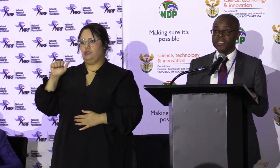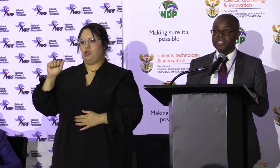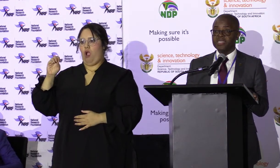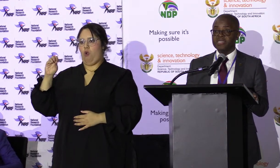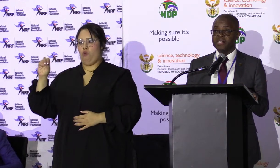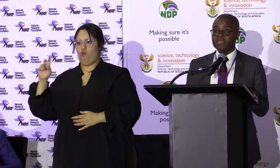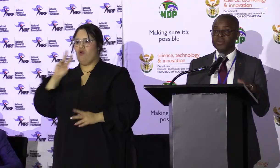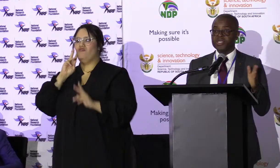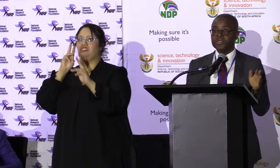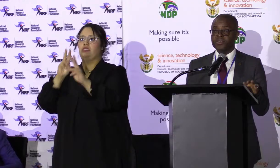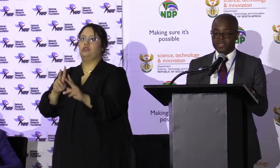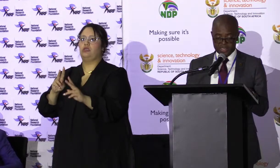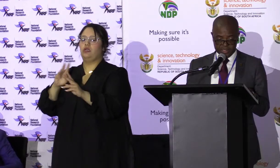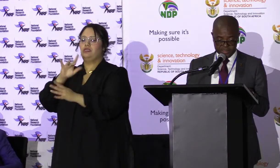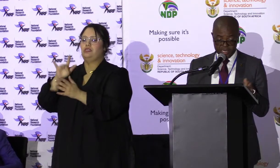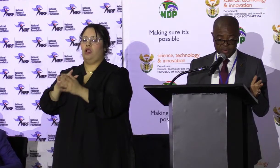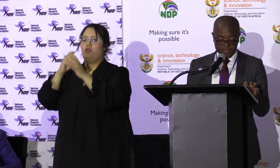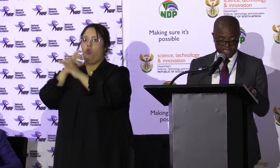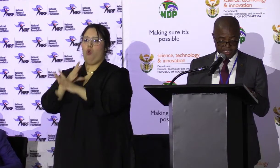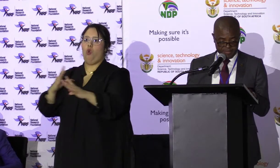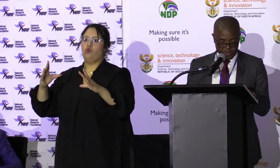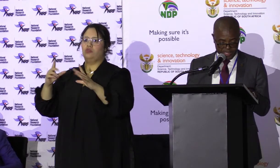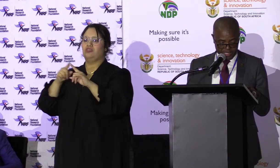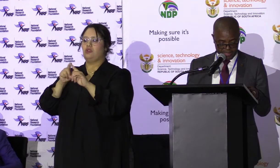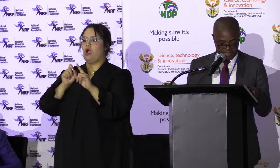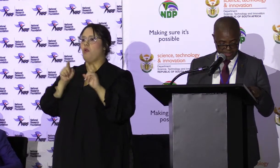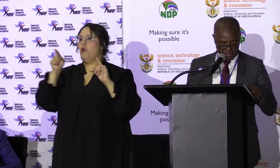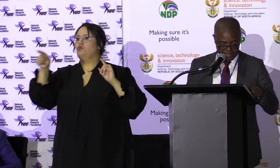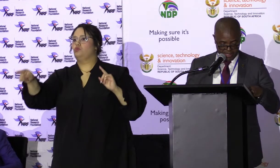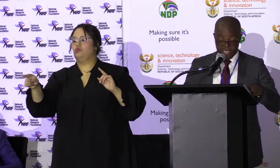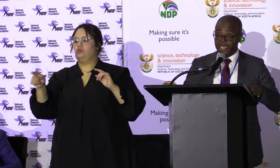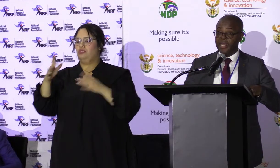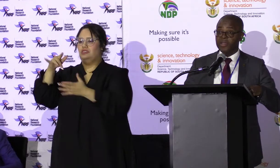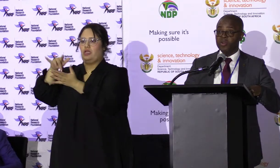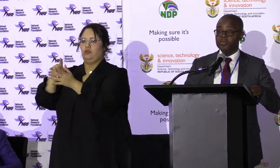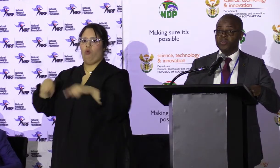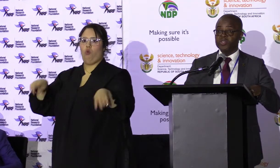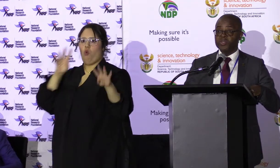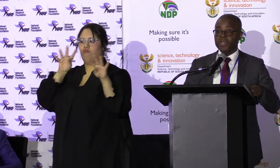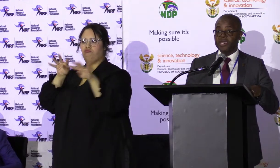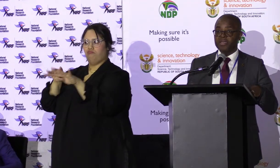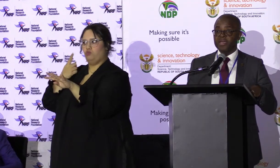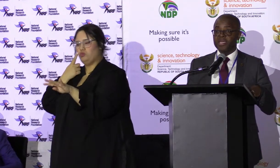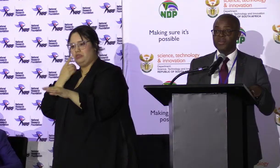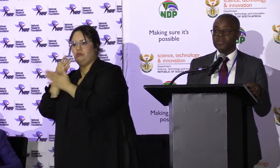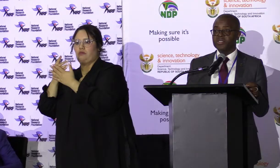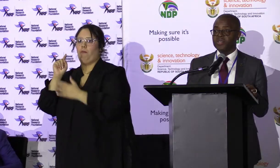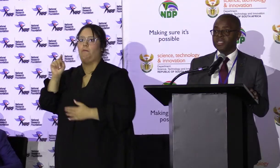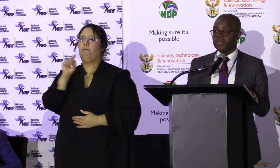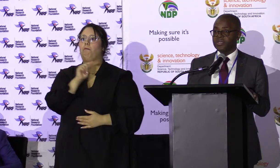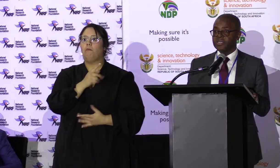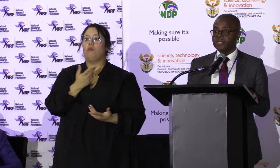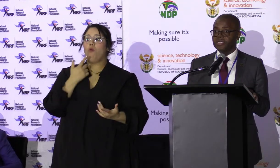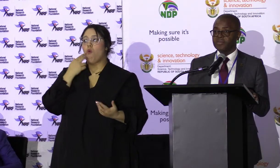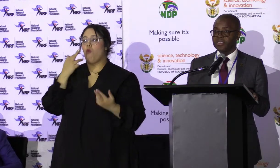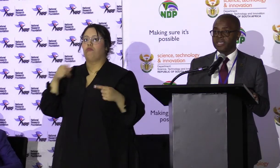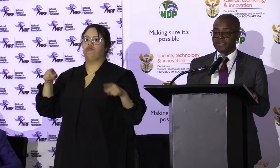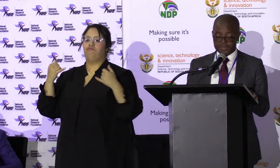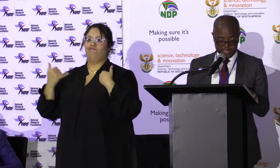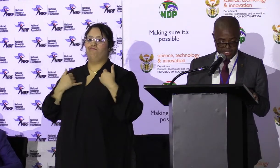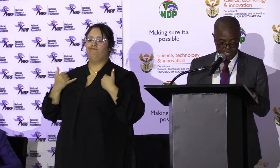Remote Operations Center, which some of us have witnessed. And I hope those who were in the marquee also